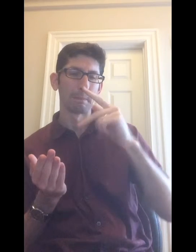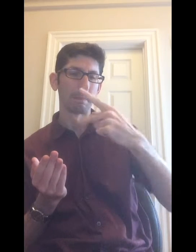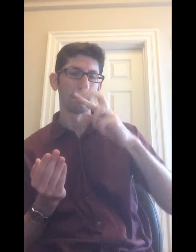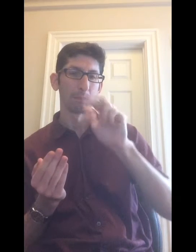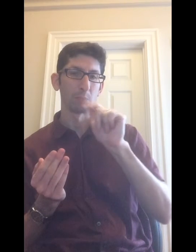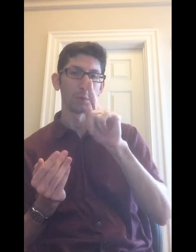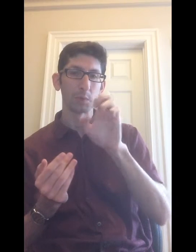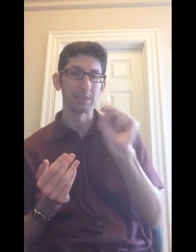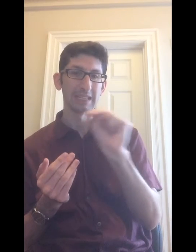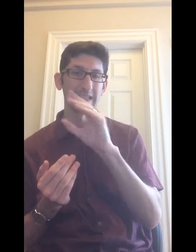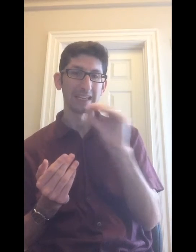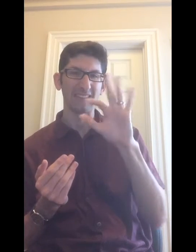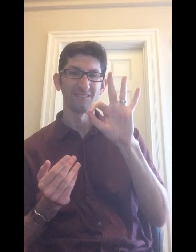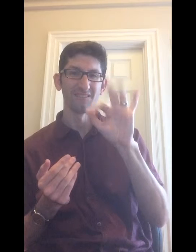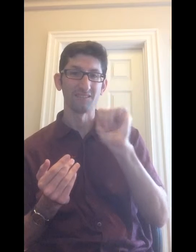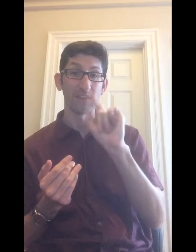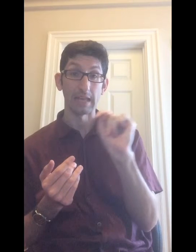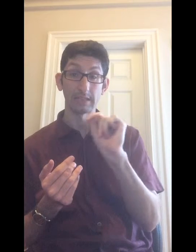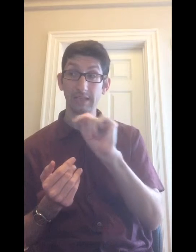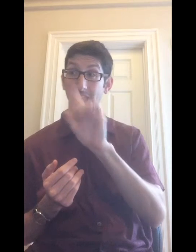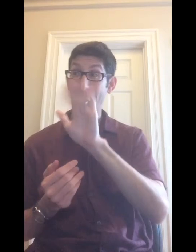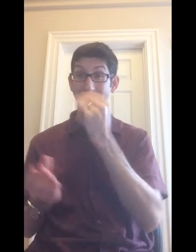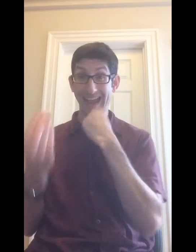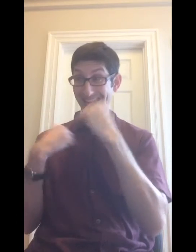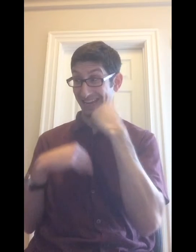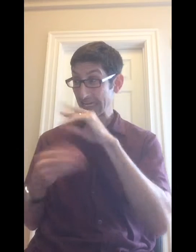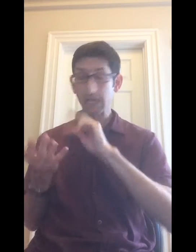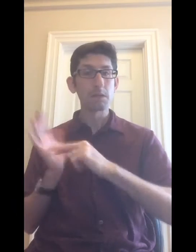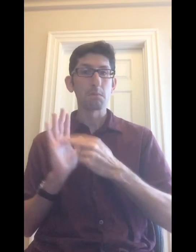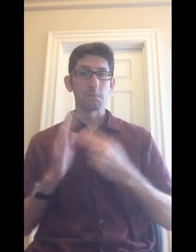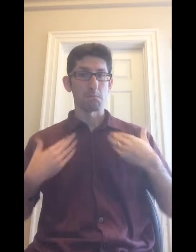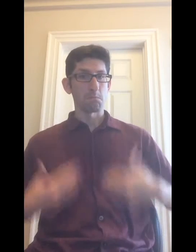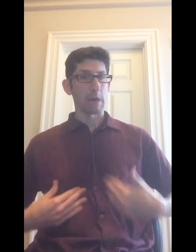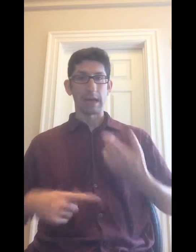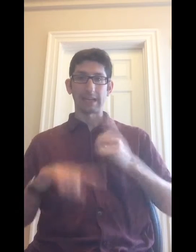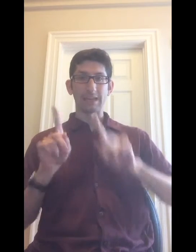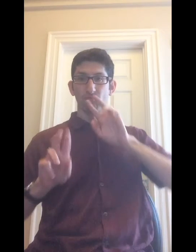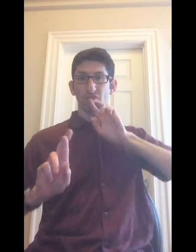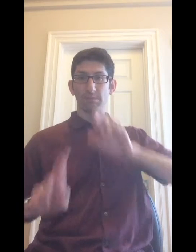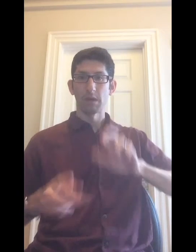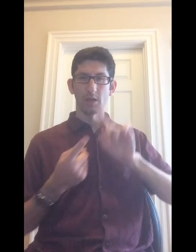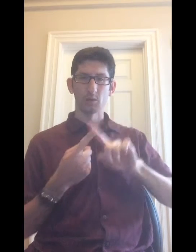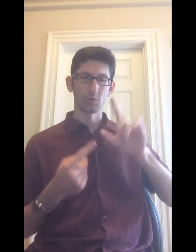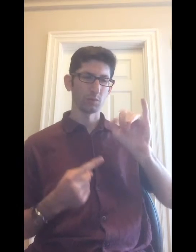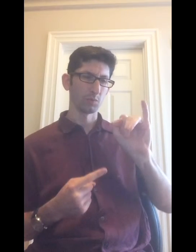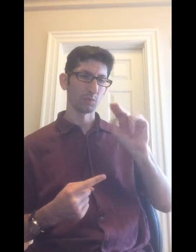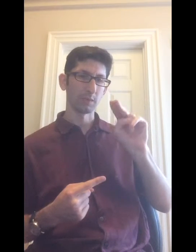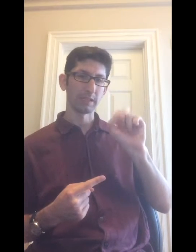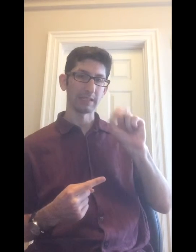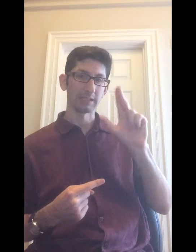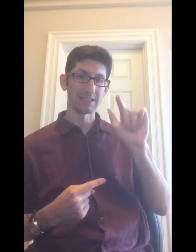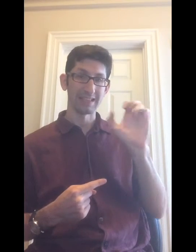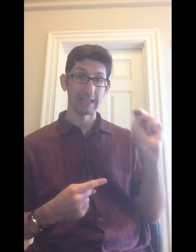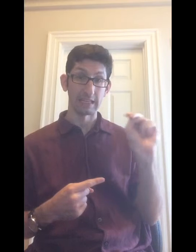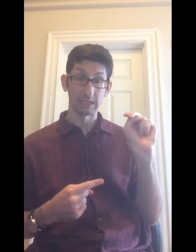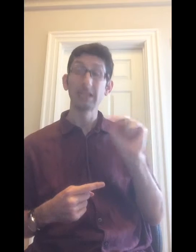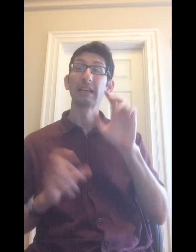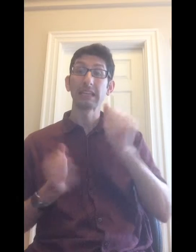this type of diet can make us really insensitive to insulin, and that leads to very preventable type diseases like heart